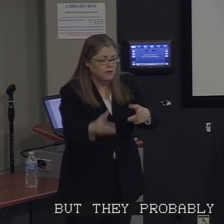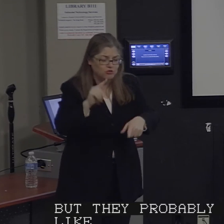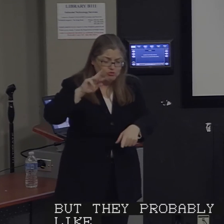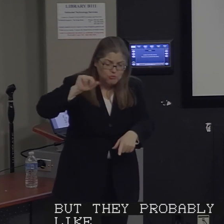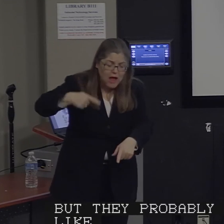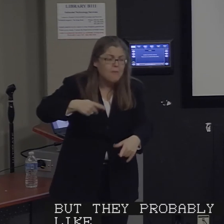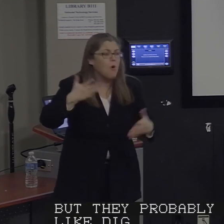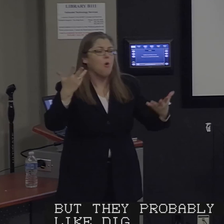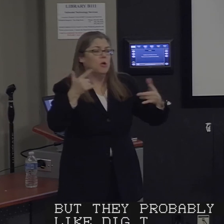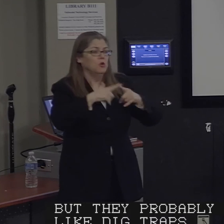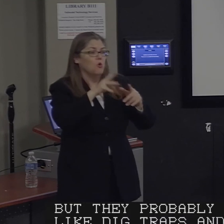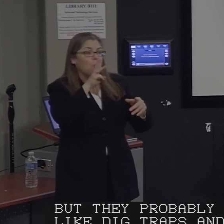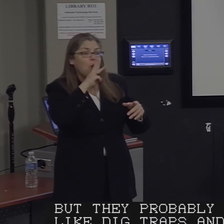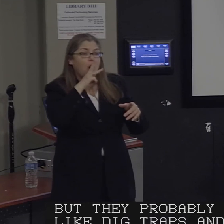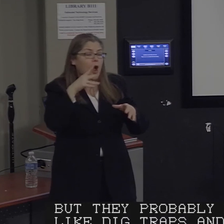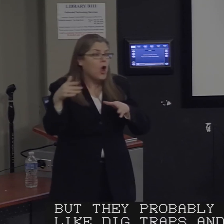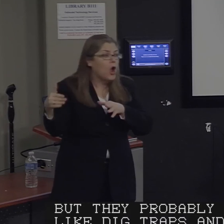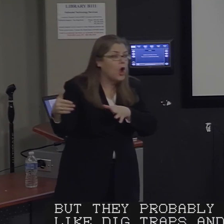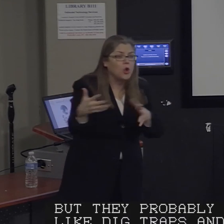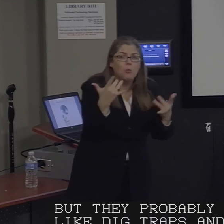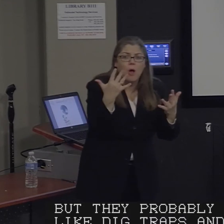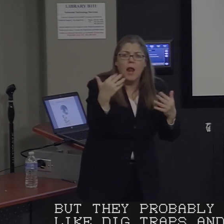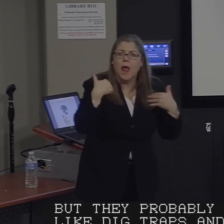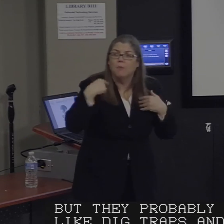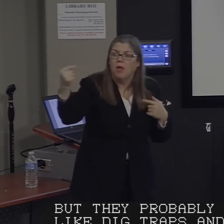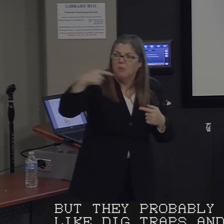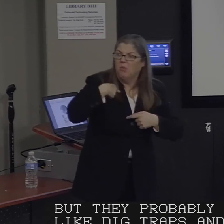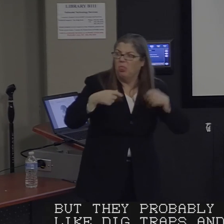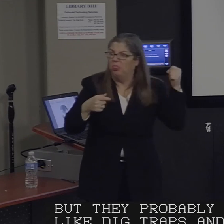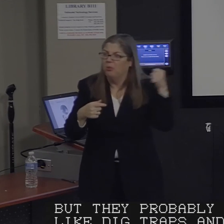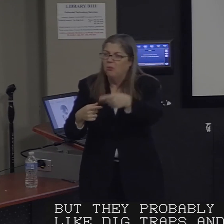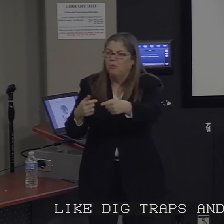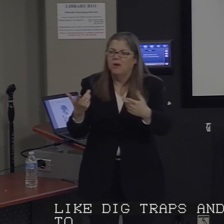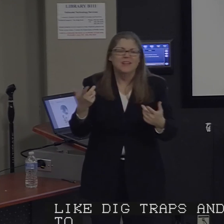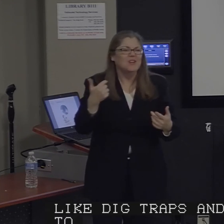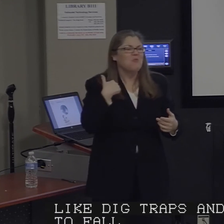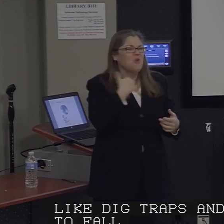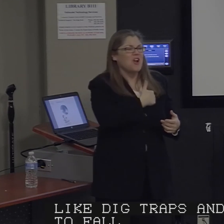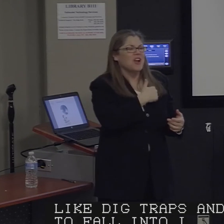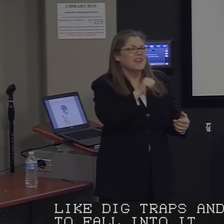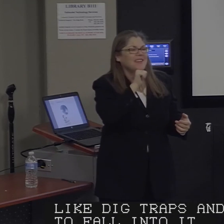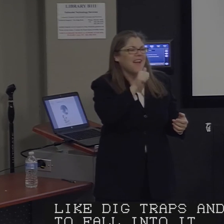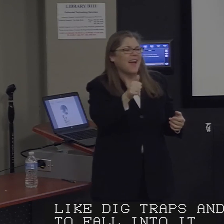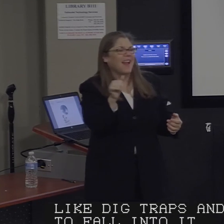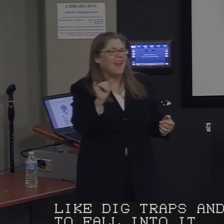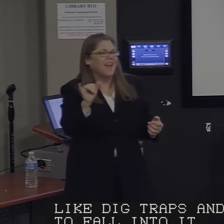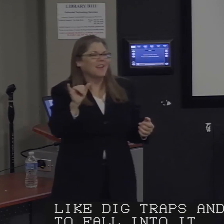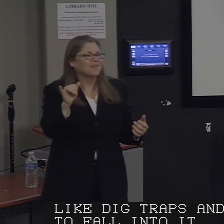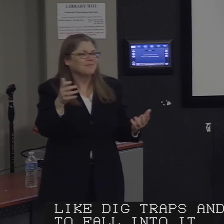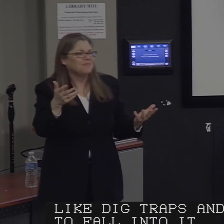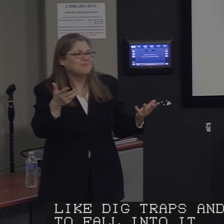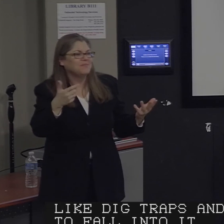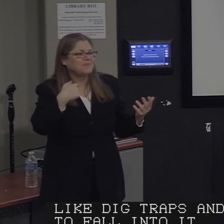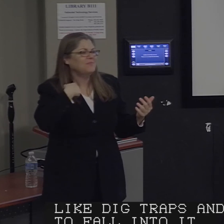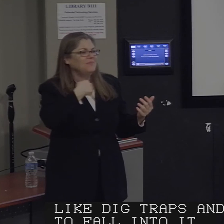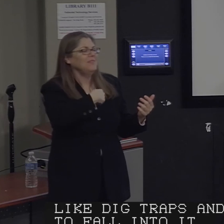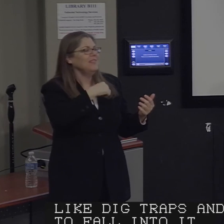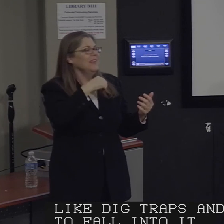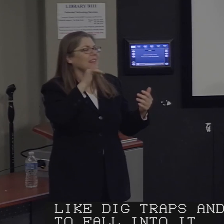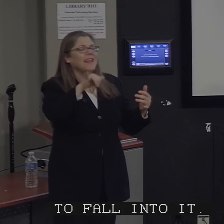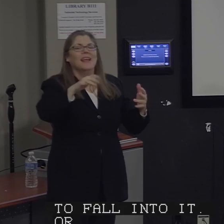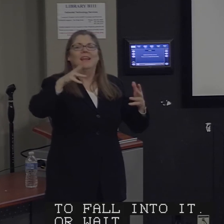to a stream and throw things at them. Like, we're not fast. We're not, like, going out. And honestly, there's